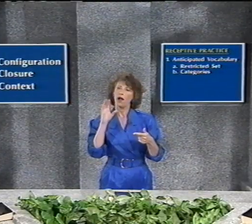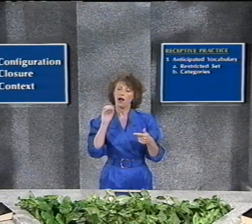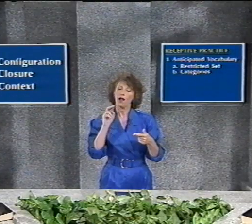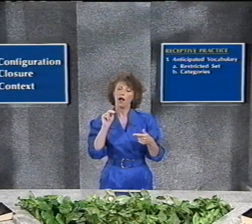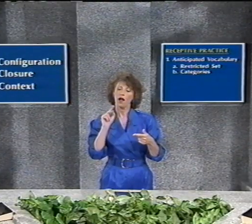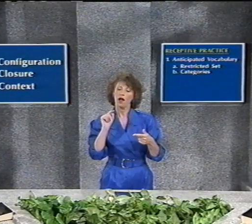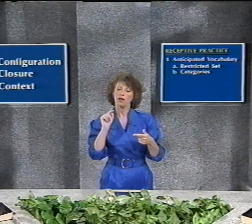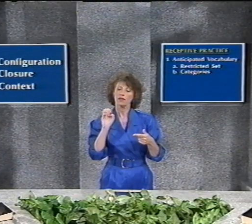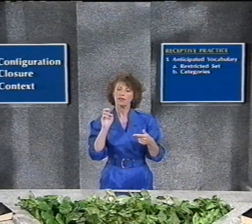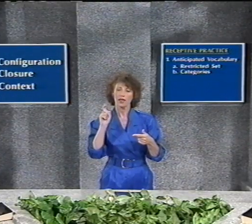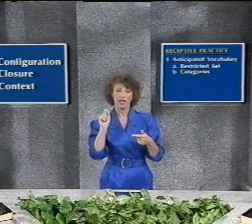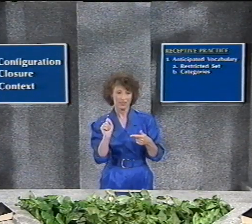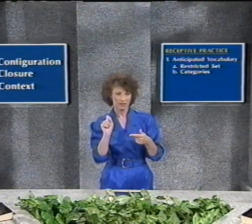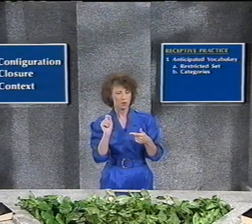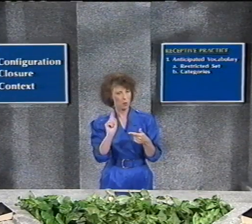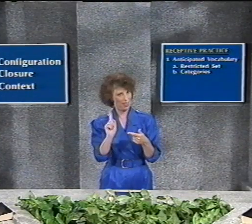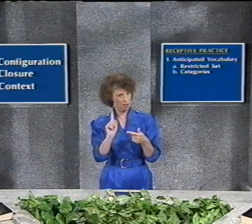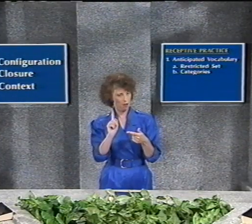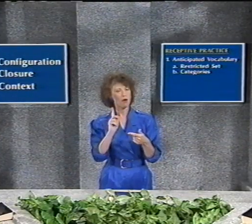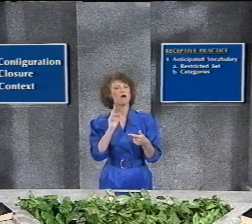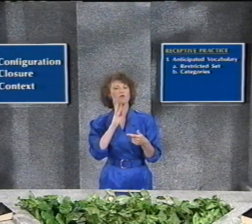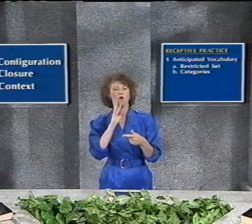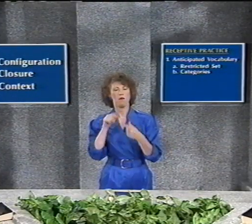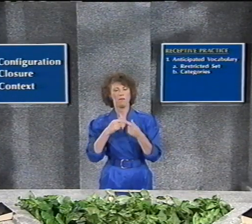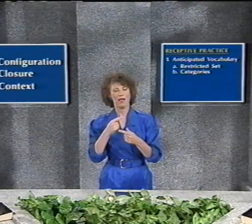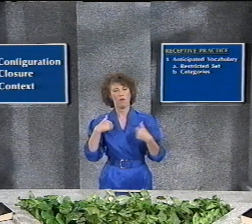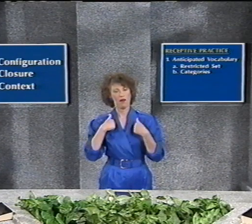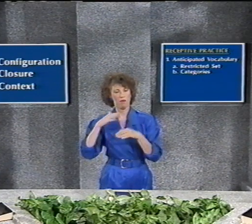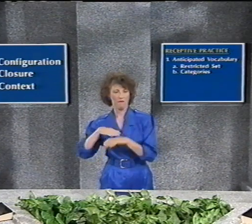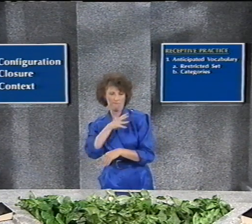your knowledge of farm animals for the context,